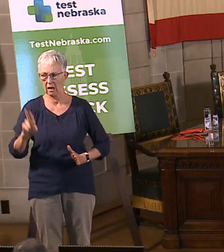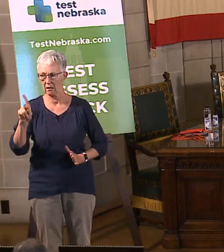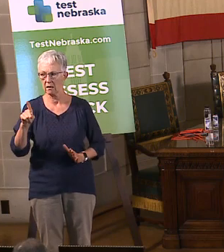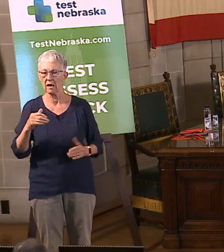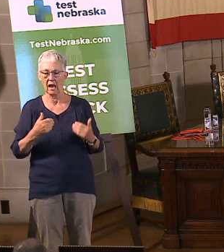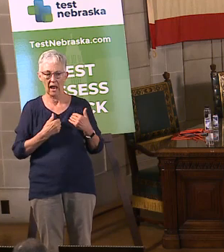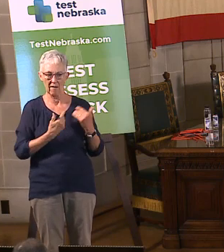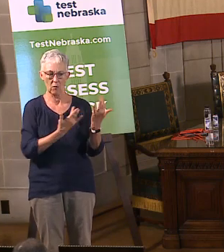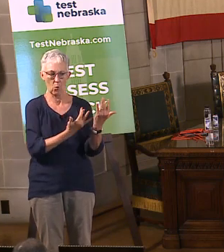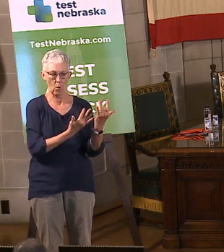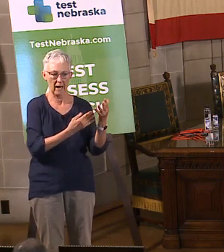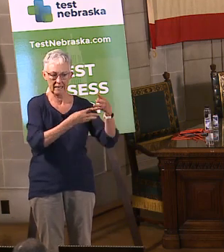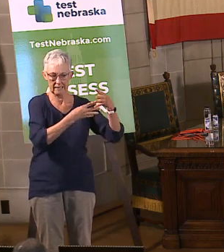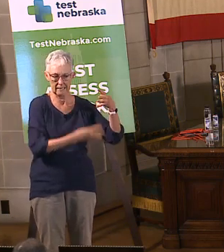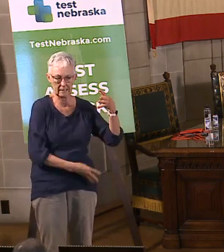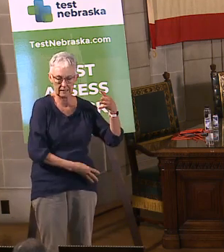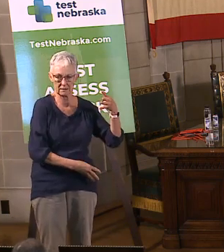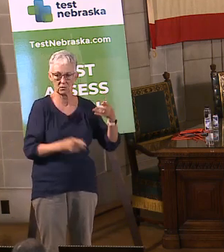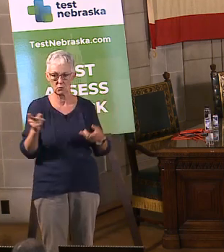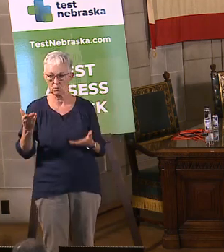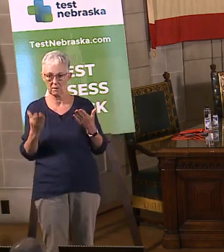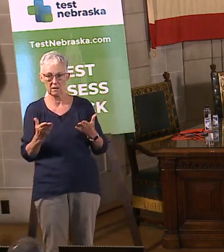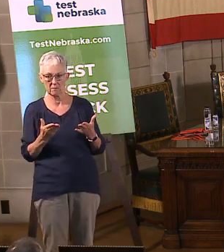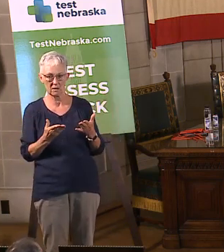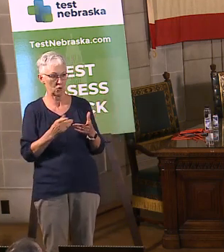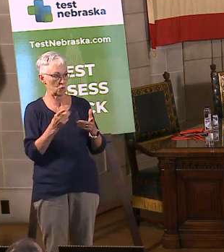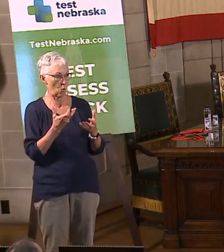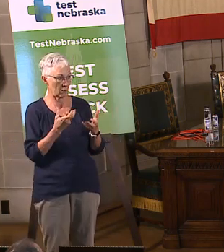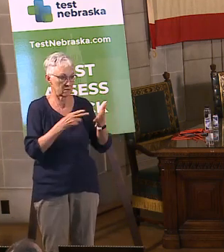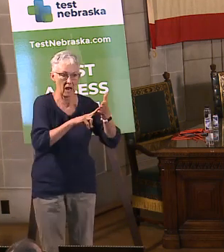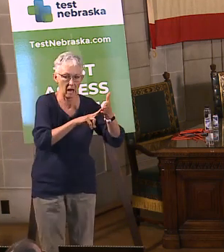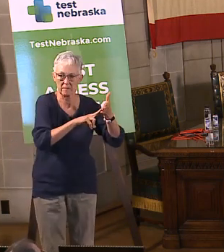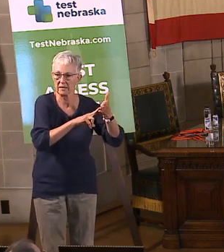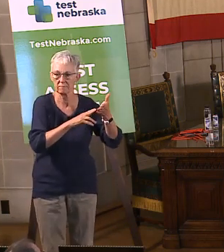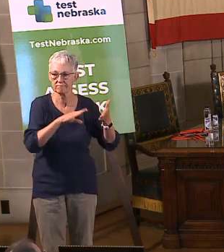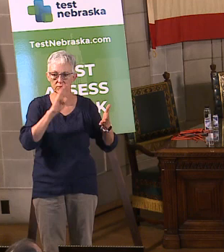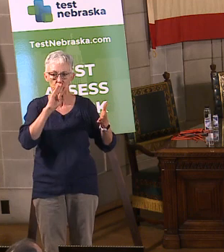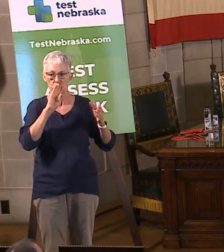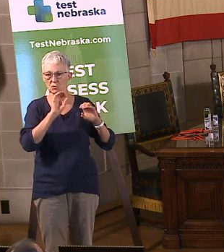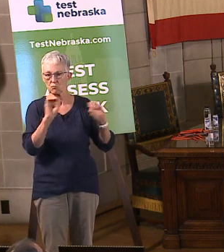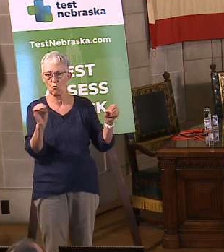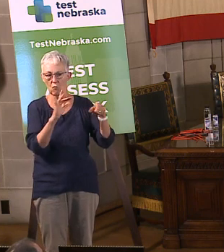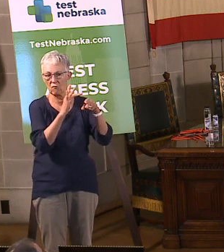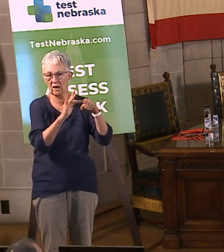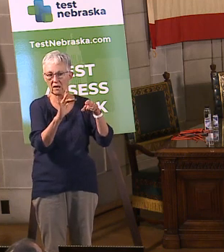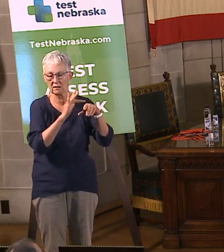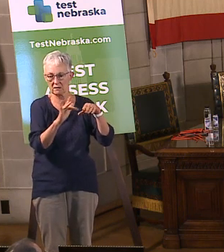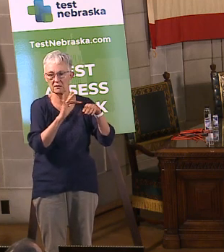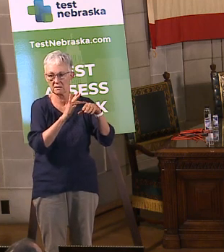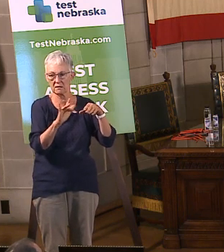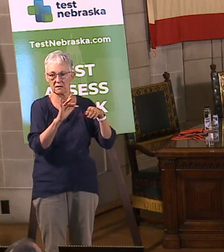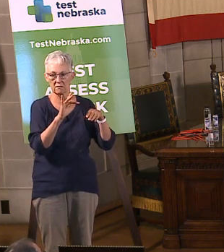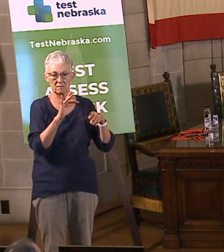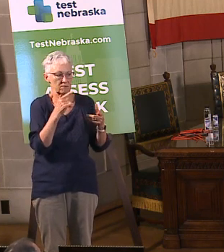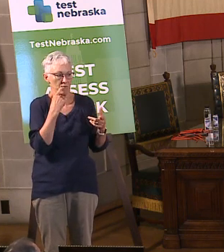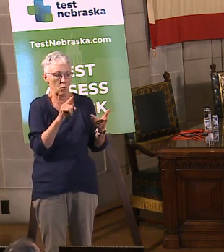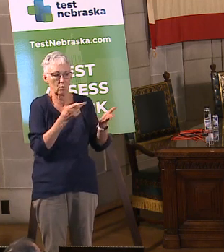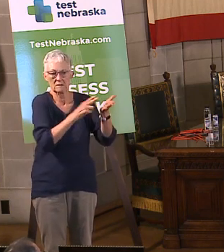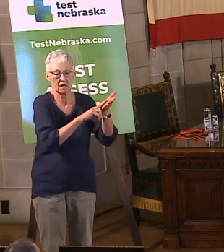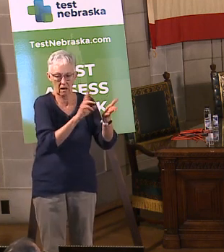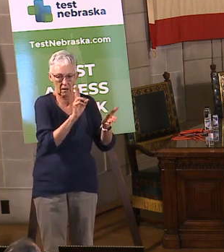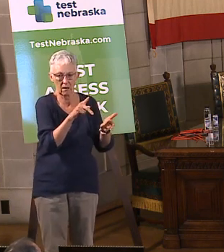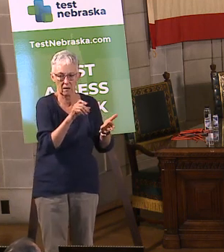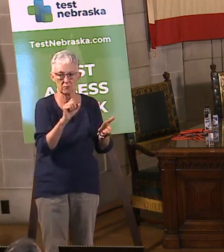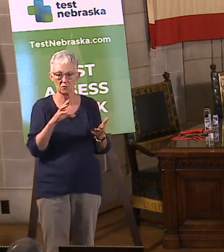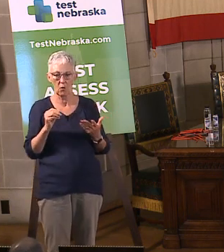so sometimes you may not be able to get a test slot right away, but please keep trying back. You'll receive emails on it and so forth about it. If your symptoms